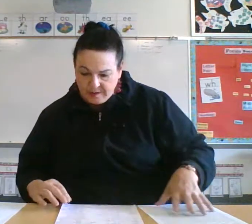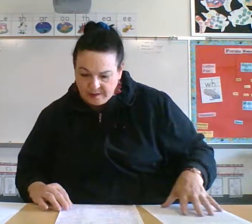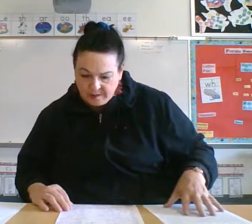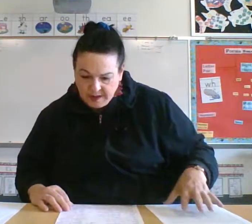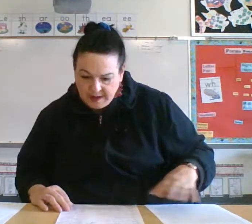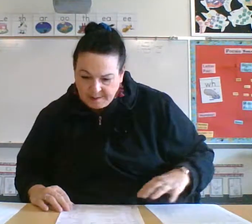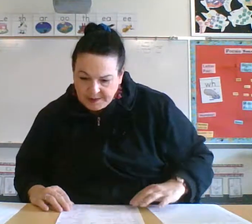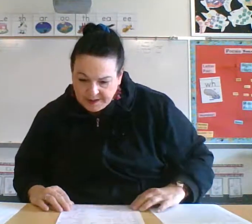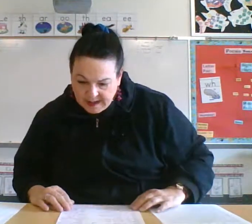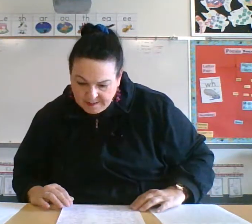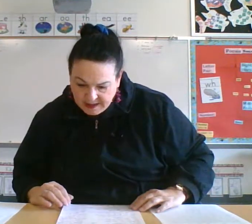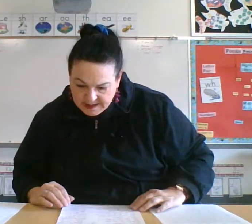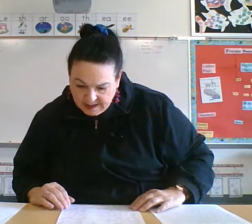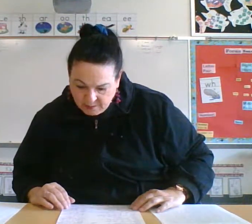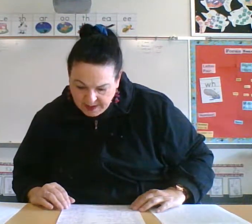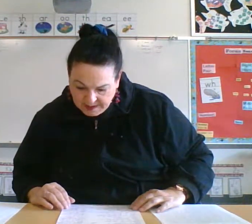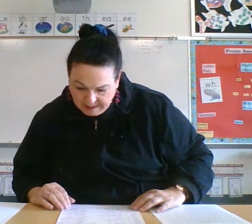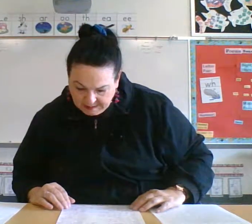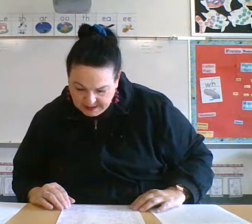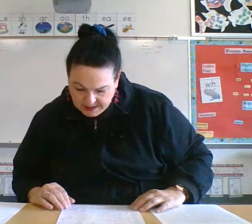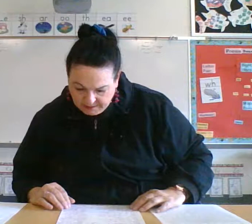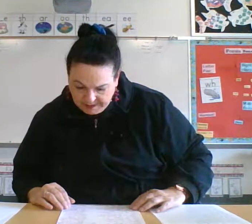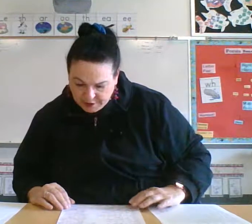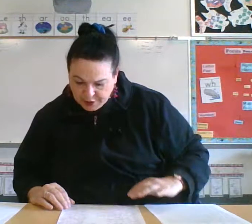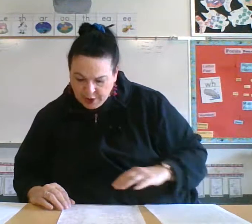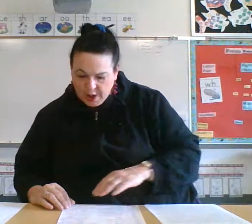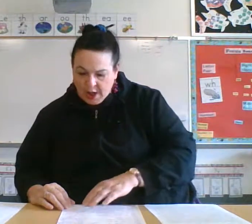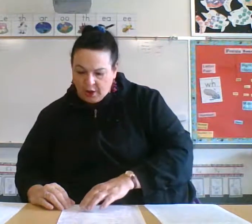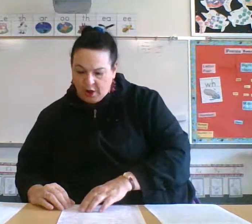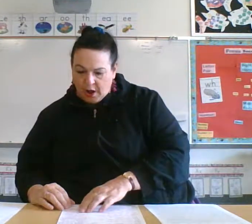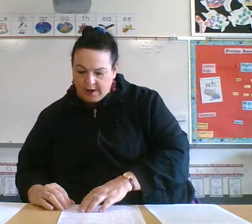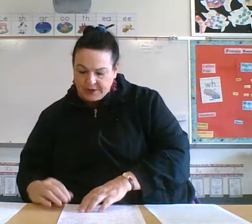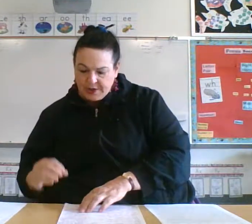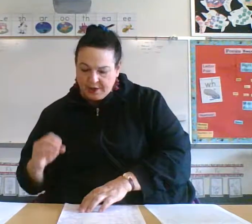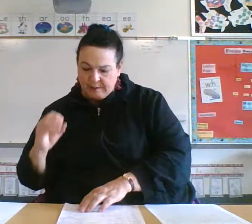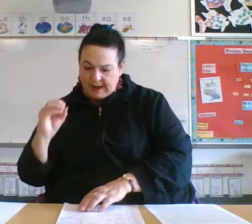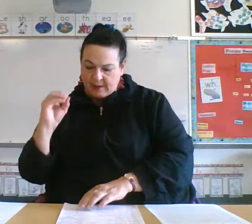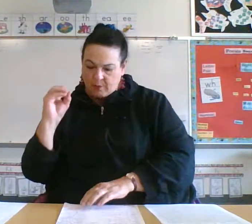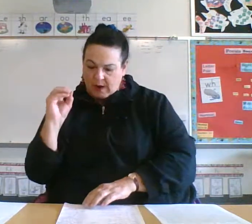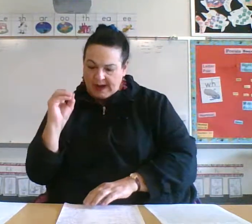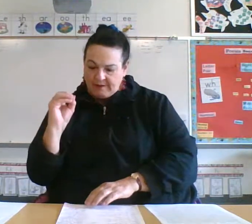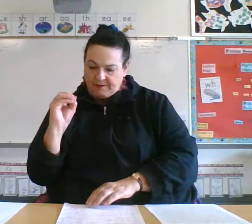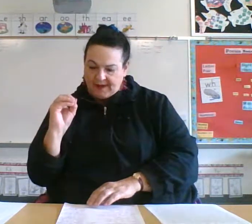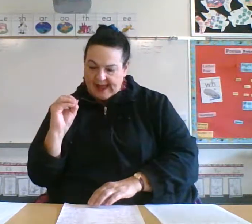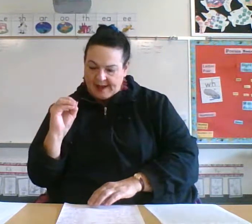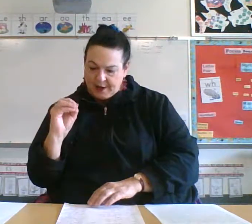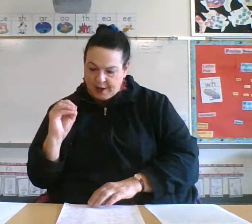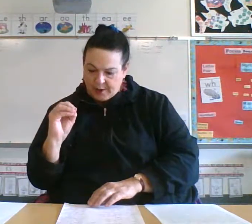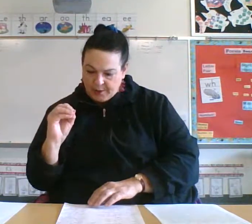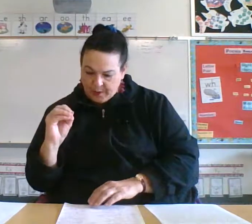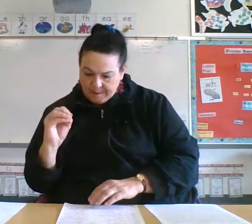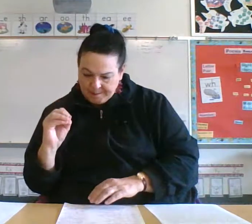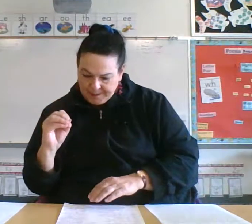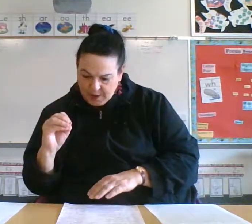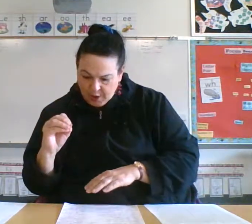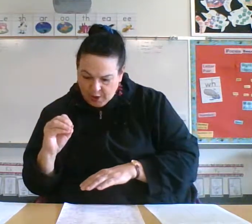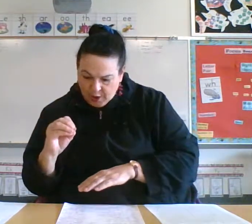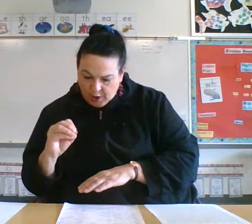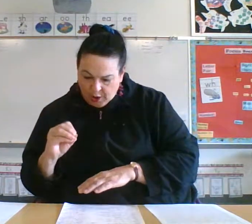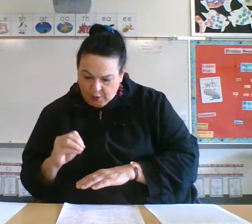Where did I put that? Because I wanted to make sure. Loss, you make a right flat O